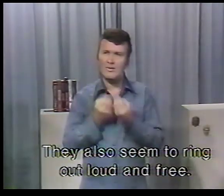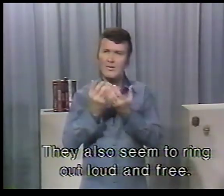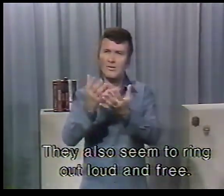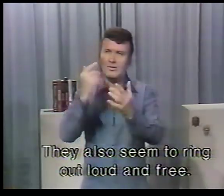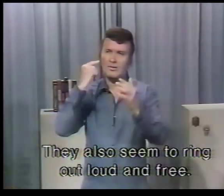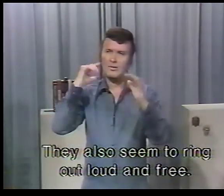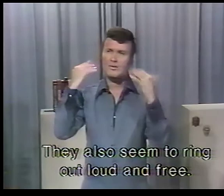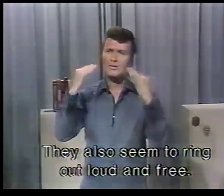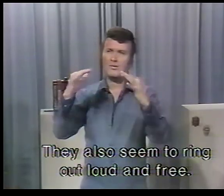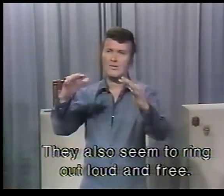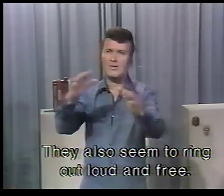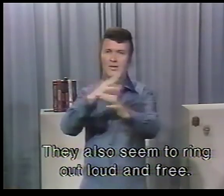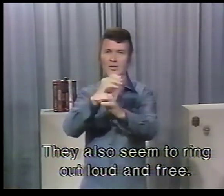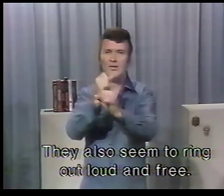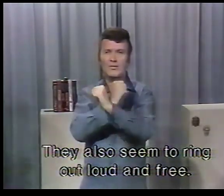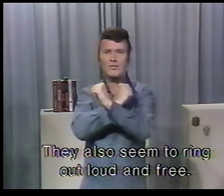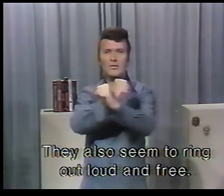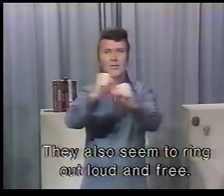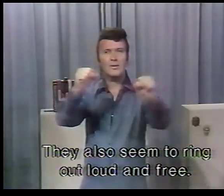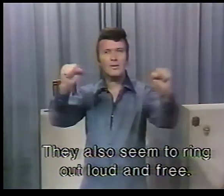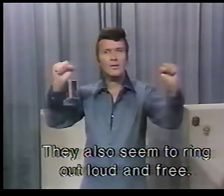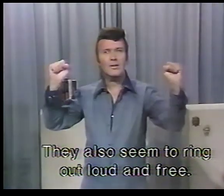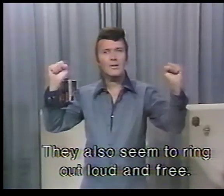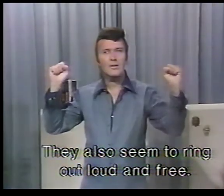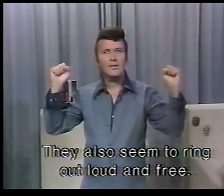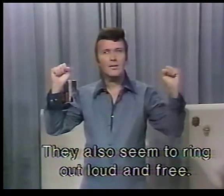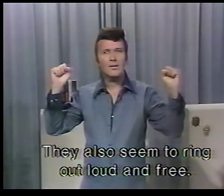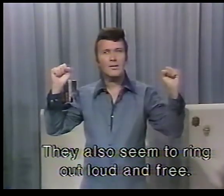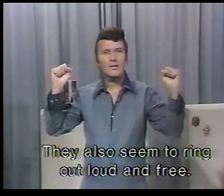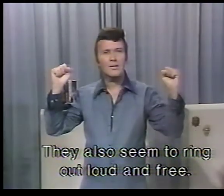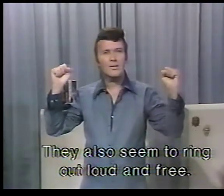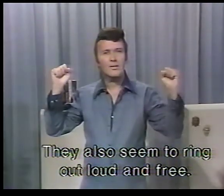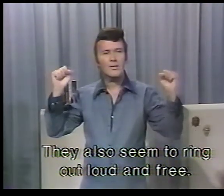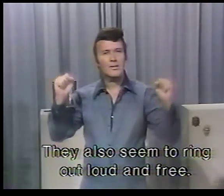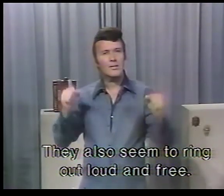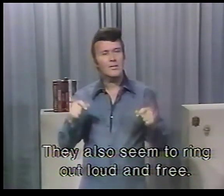also seem to ring out loud and free.